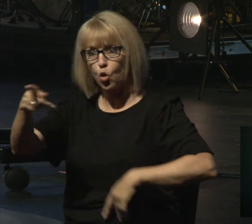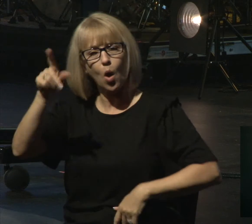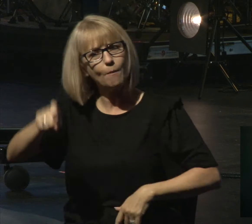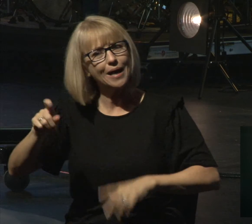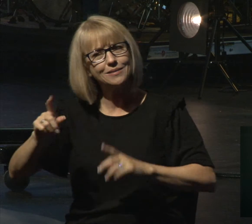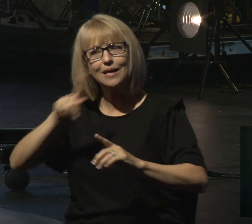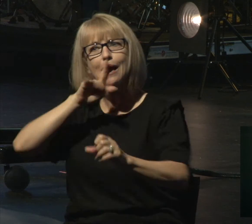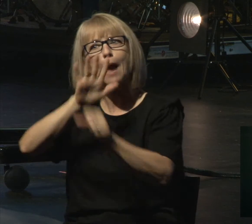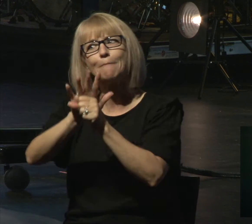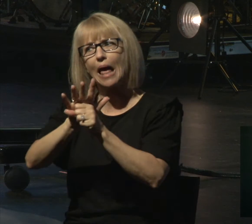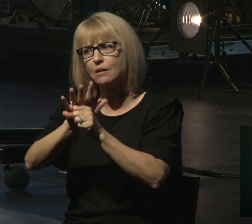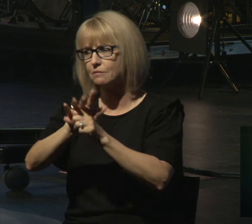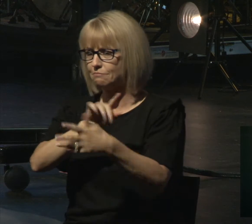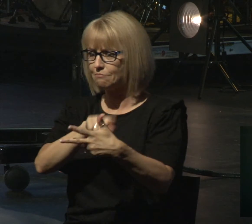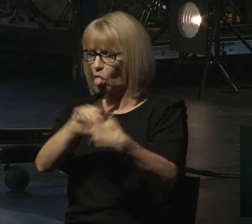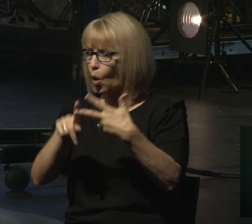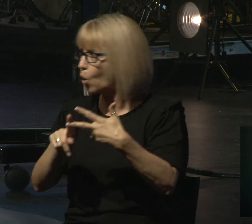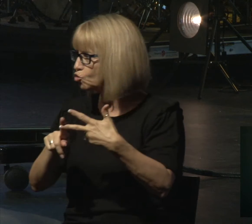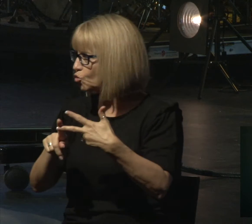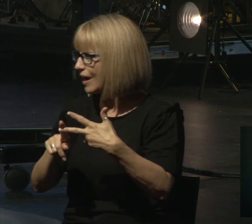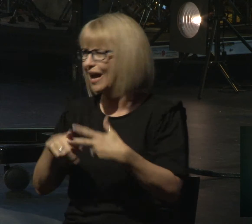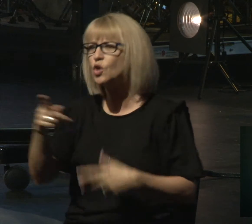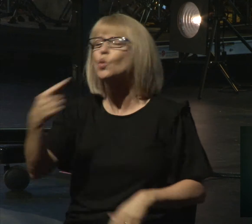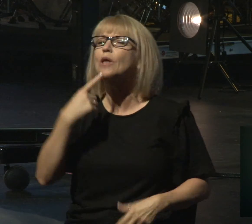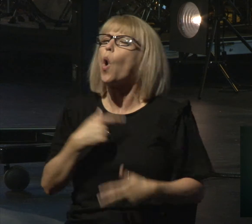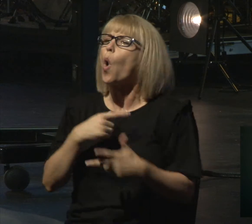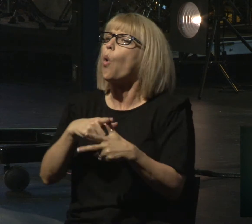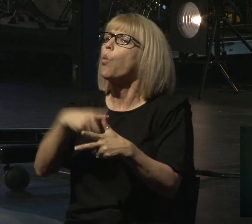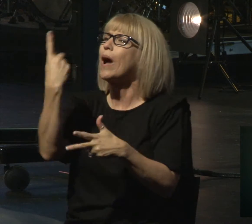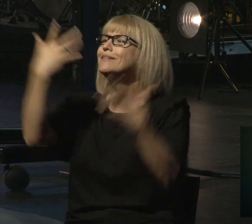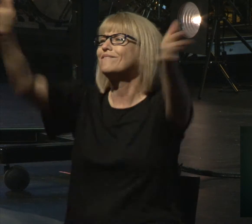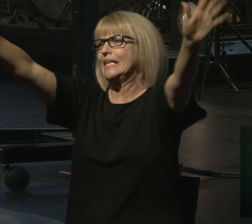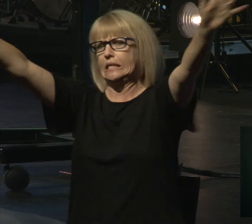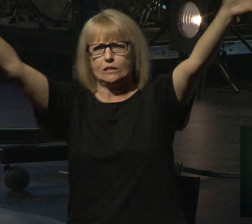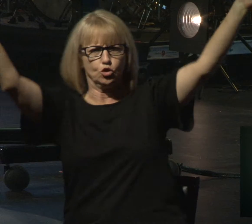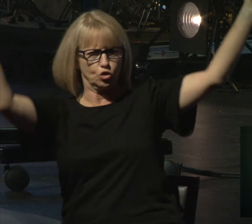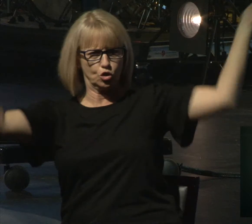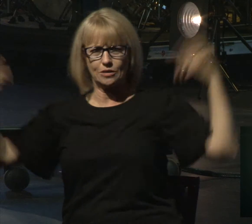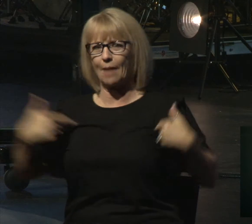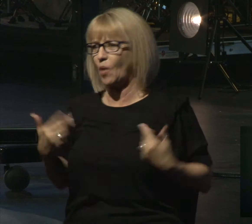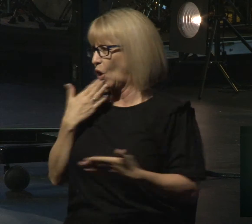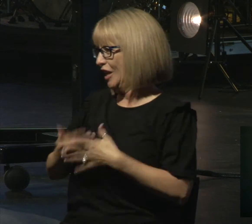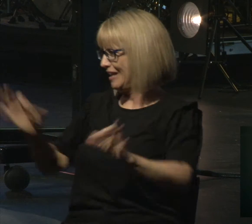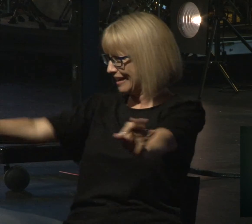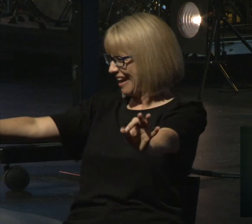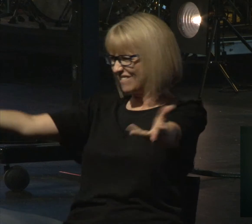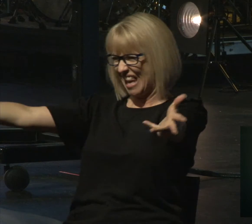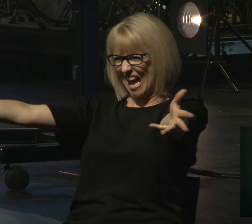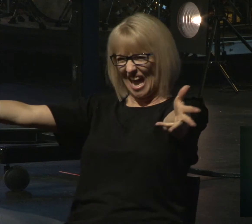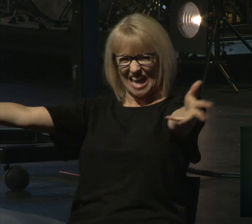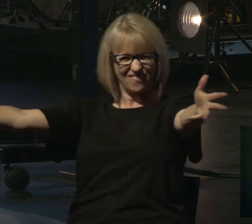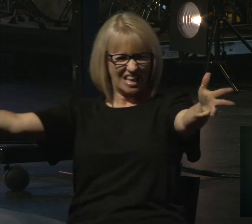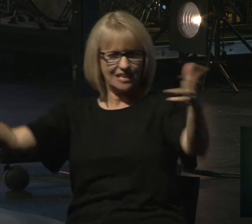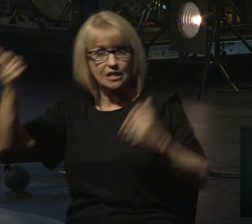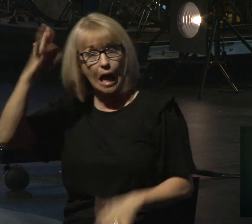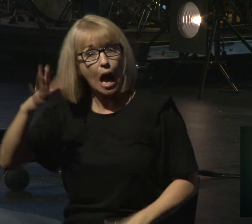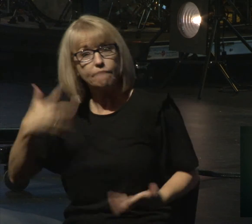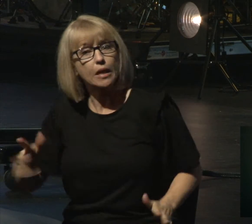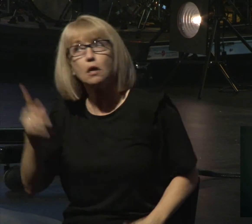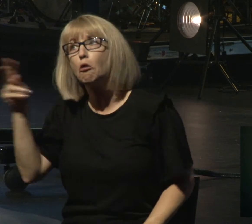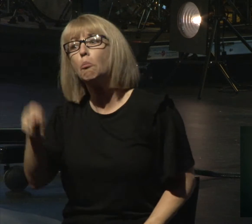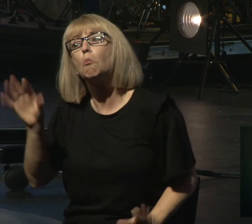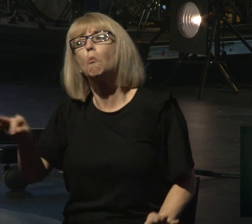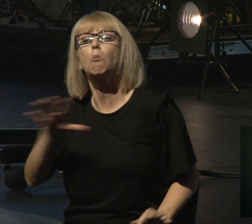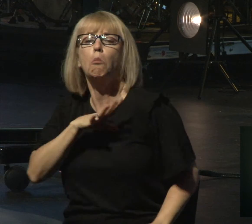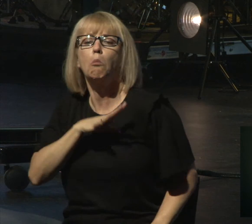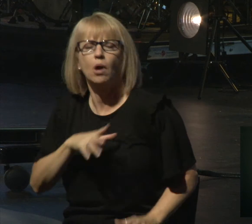some of us think that, man, if we just do those one time, then that's what God expects of us. But what God expects of us